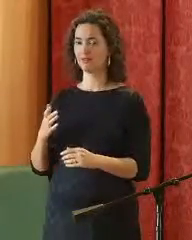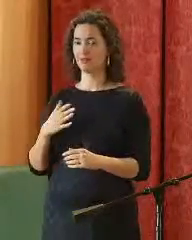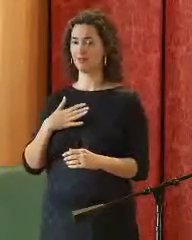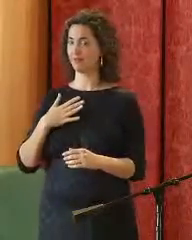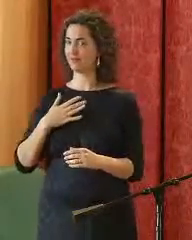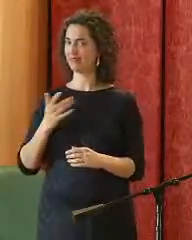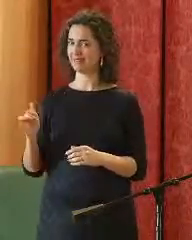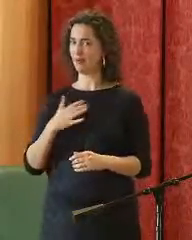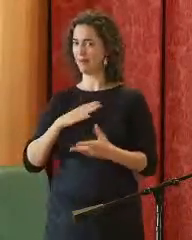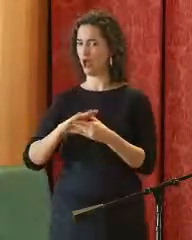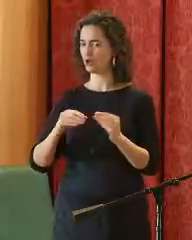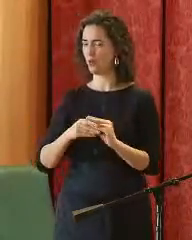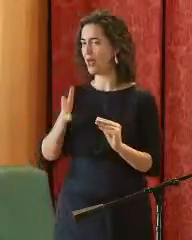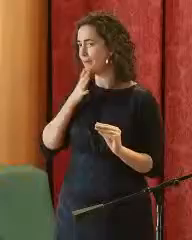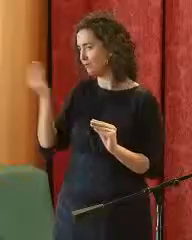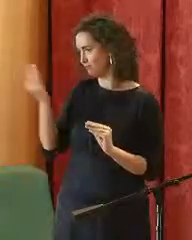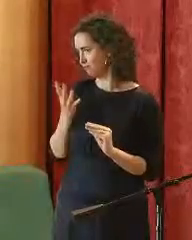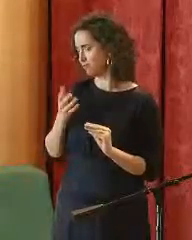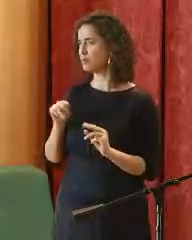mom told me.